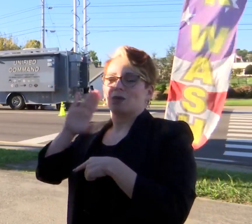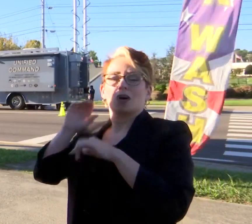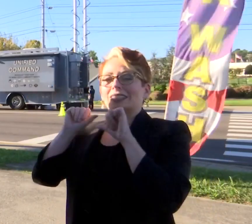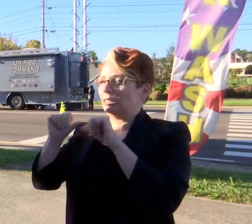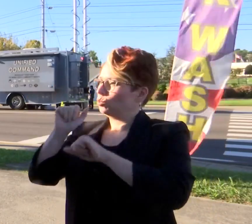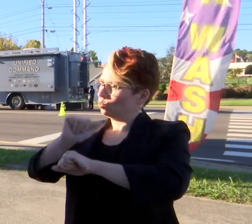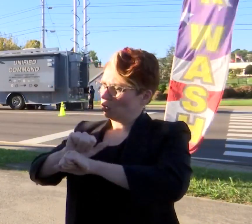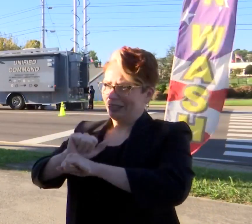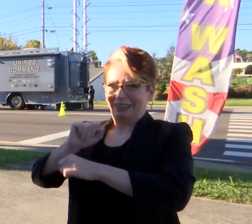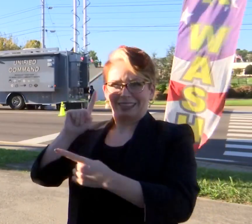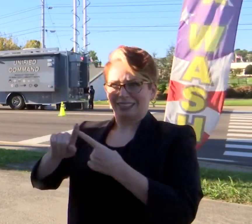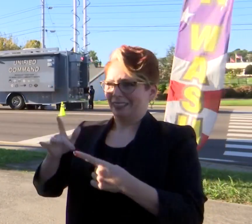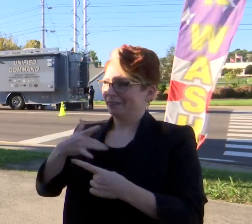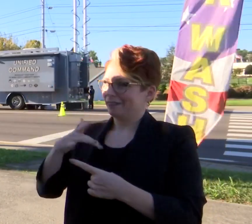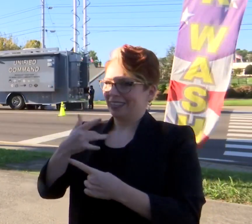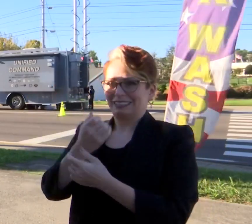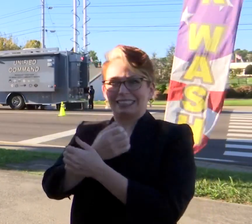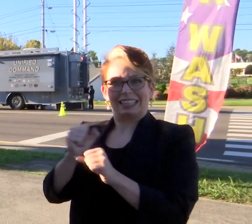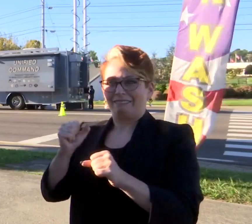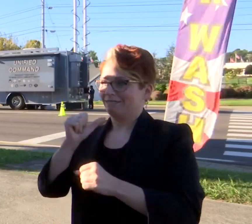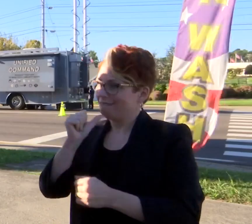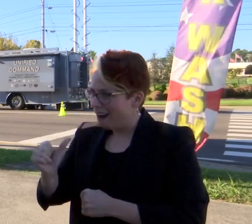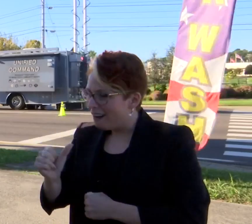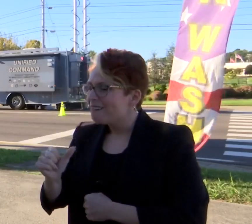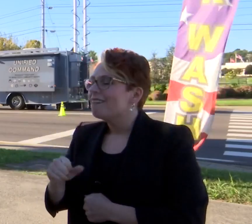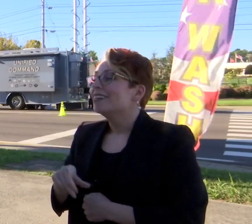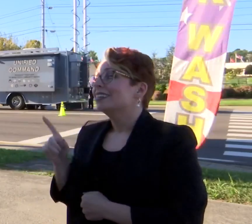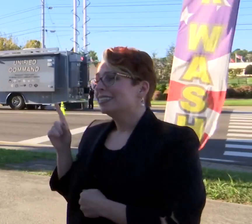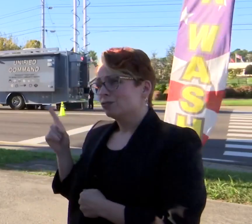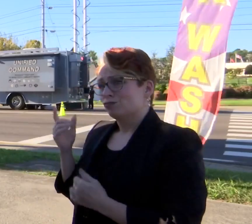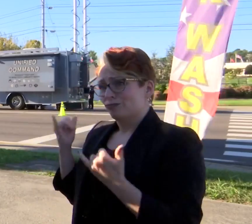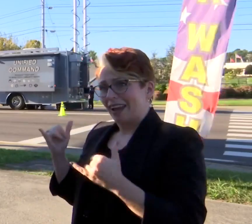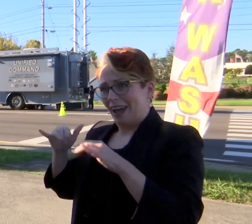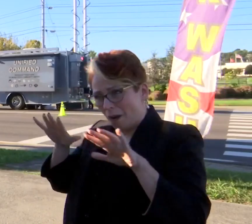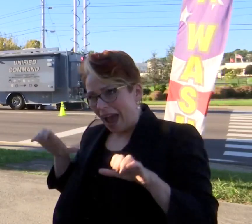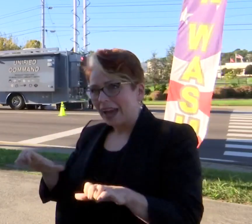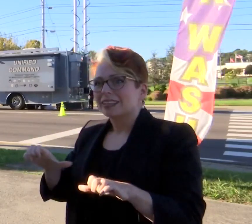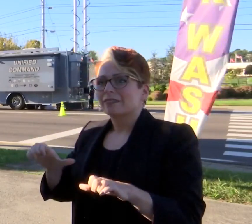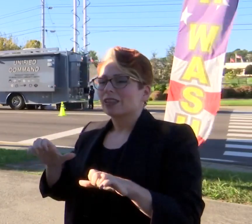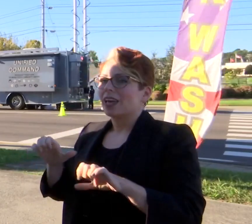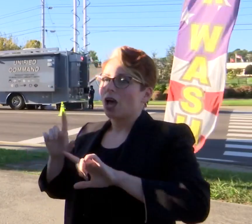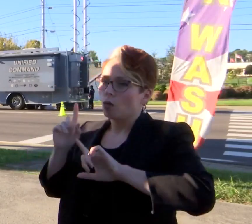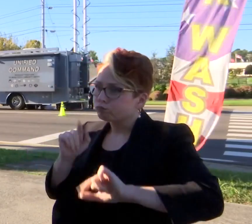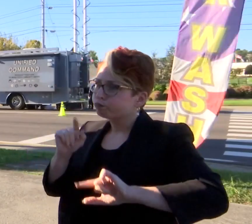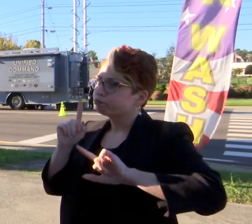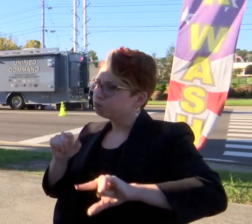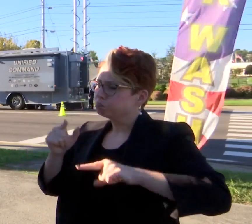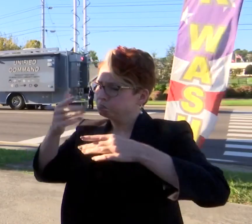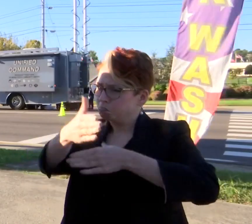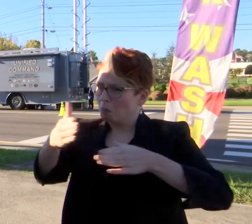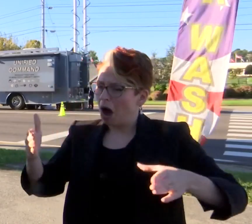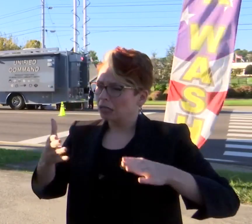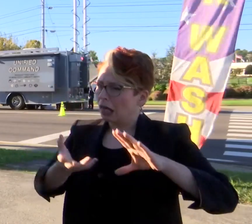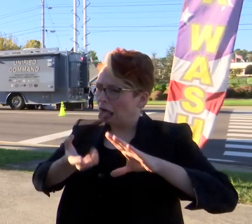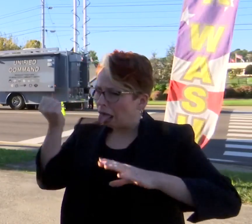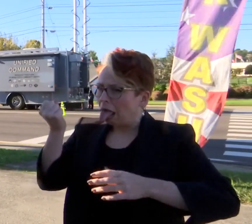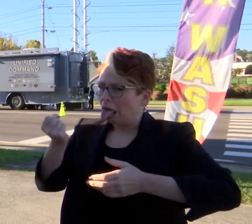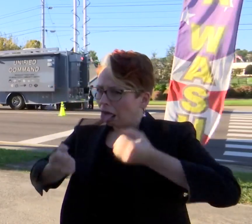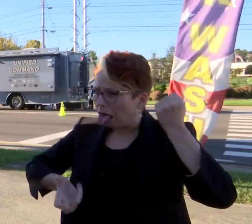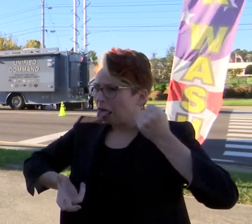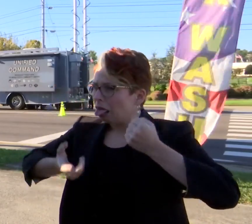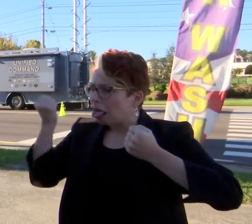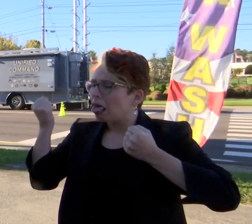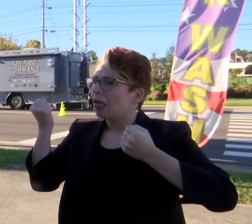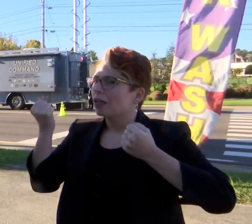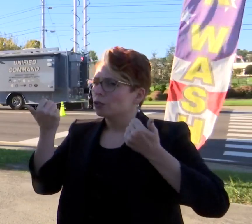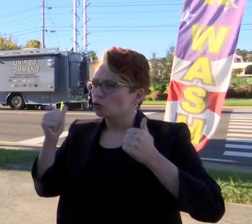they feel like it's safe. Right now, they're continuing, like as we speak right now, they're actively going towards the box, making approach to the box to pull pieces out of it and to clear the contents of that